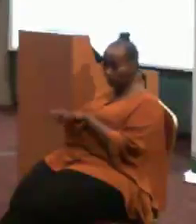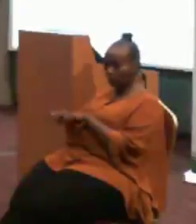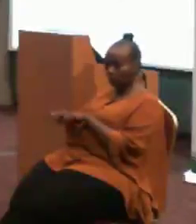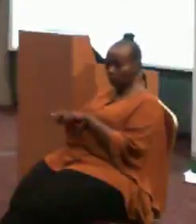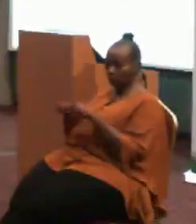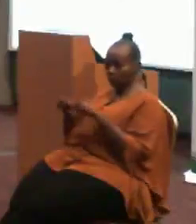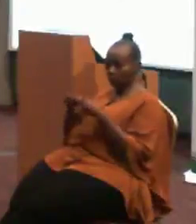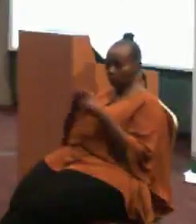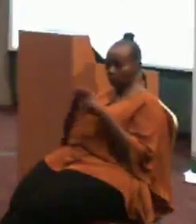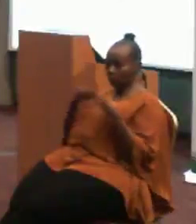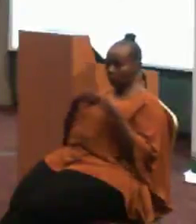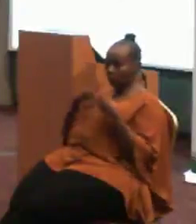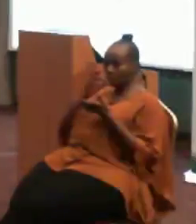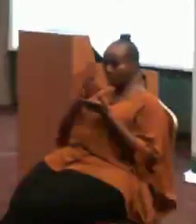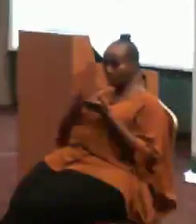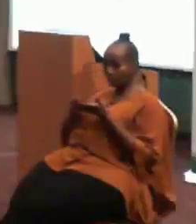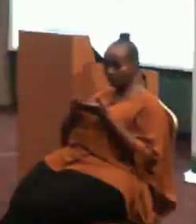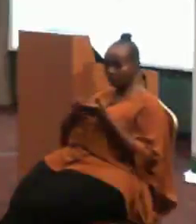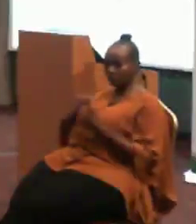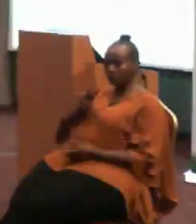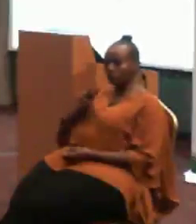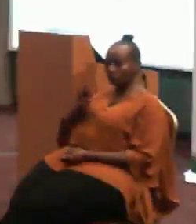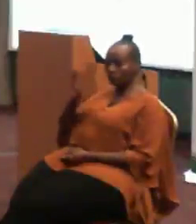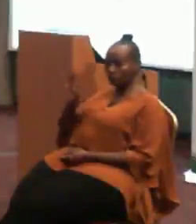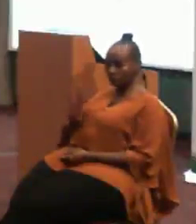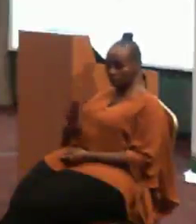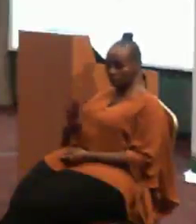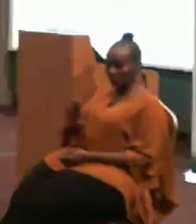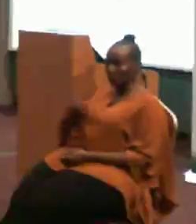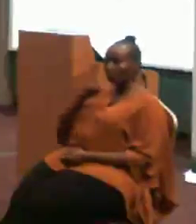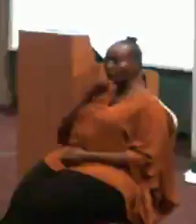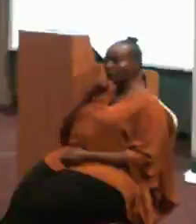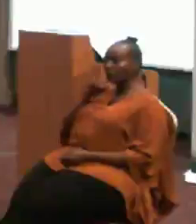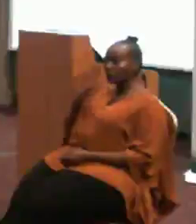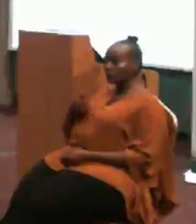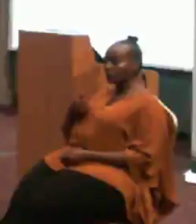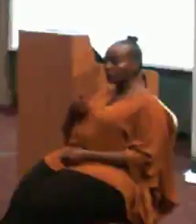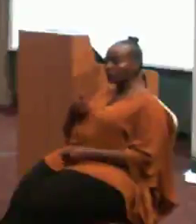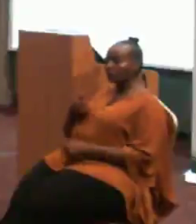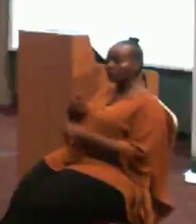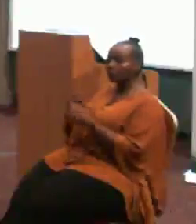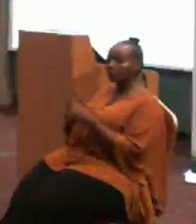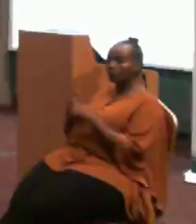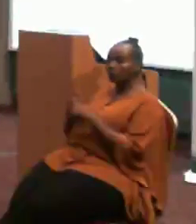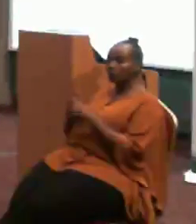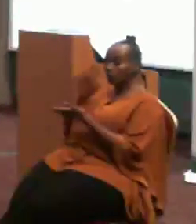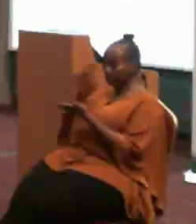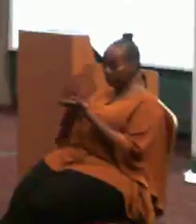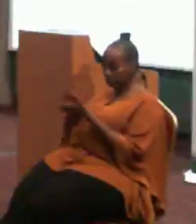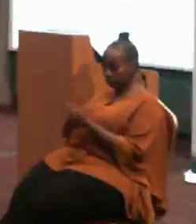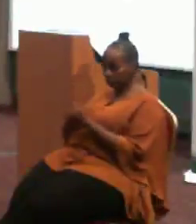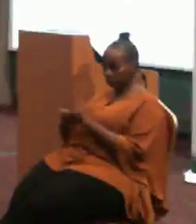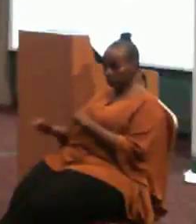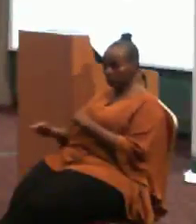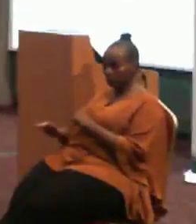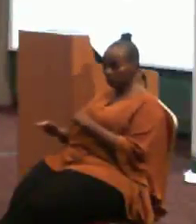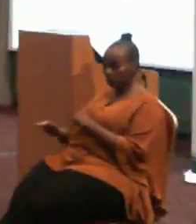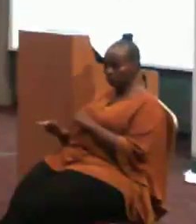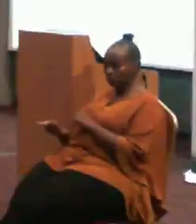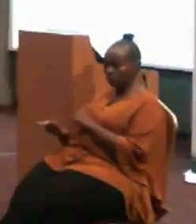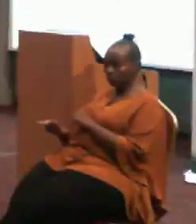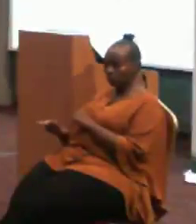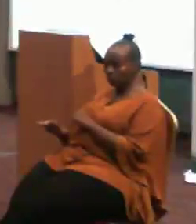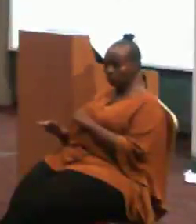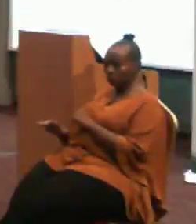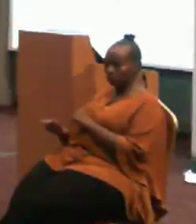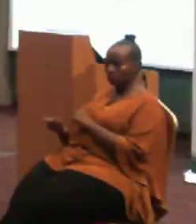is 22.1%. Your equity return in your application in nominal